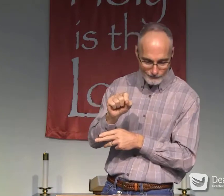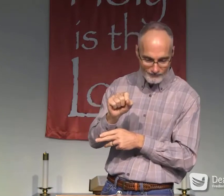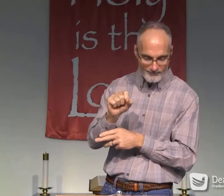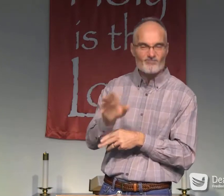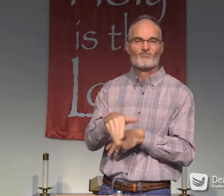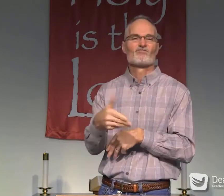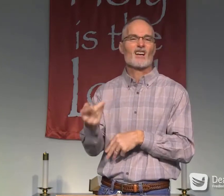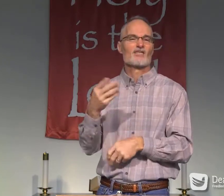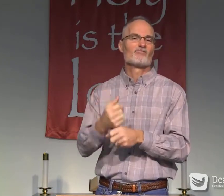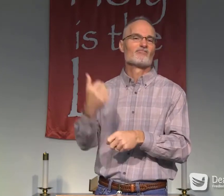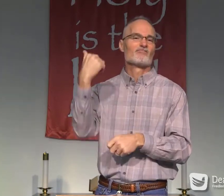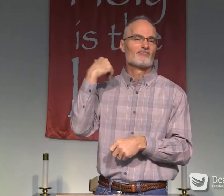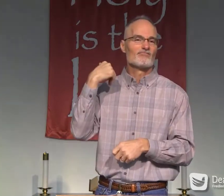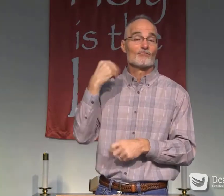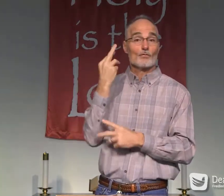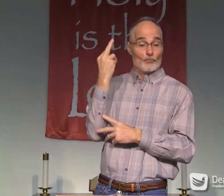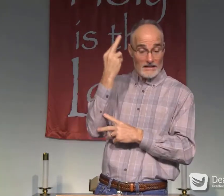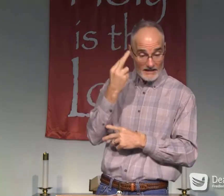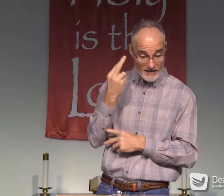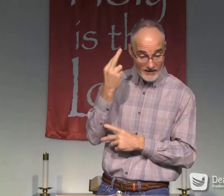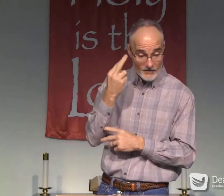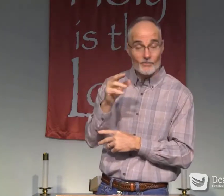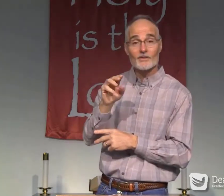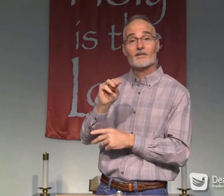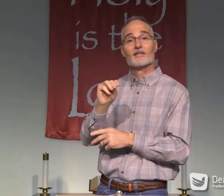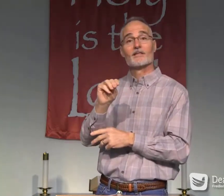Adams. She died a few years ago.